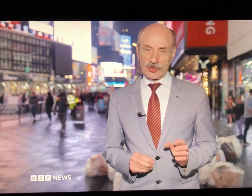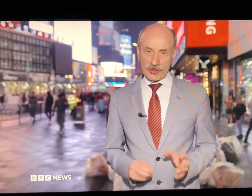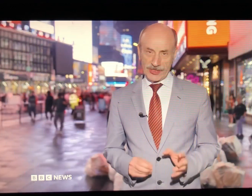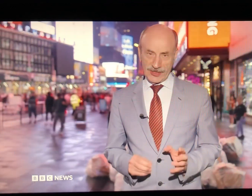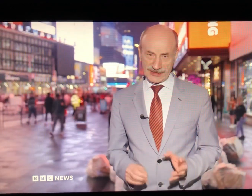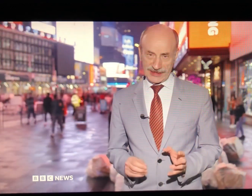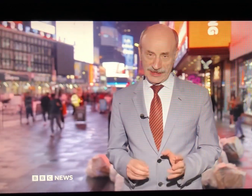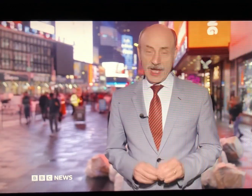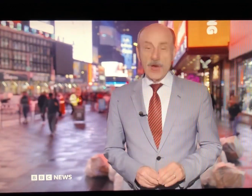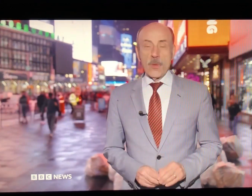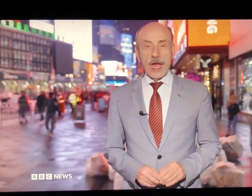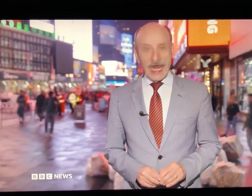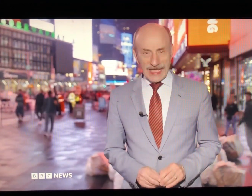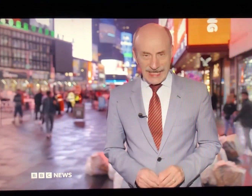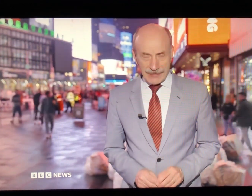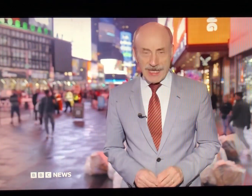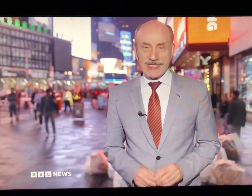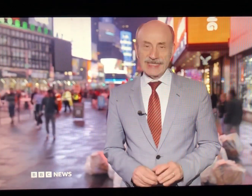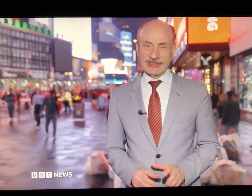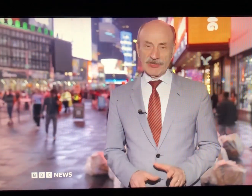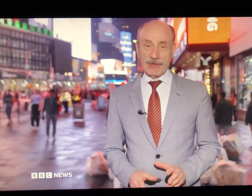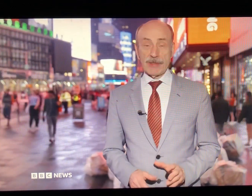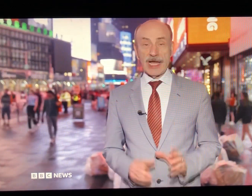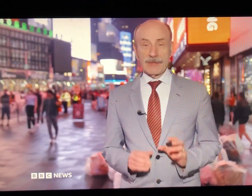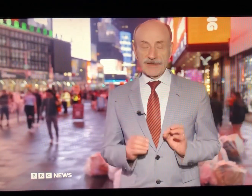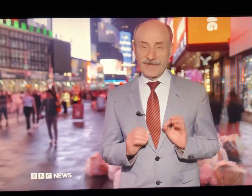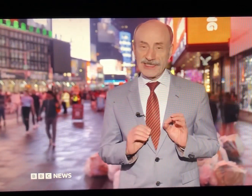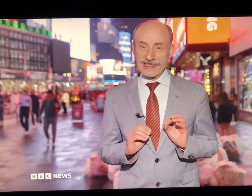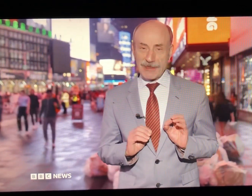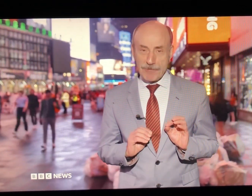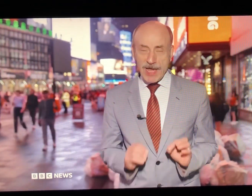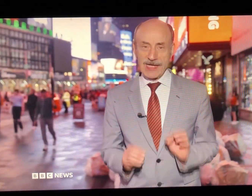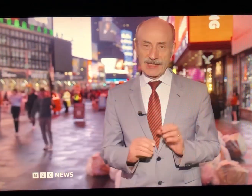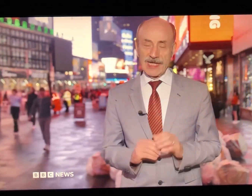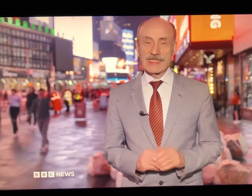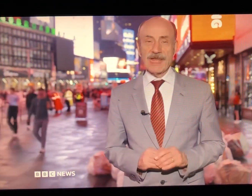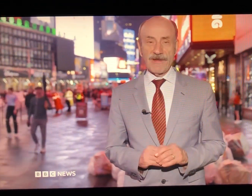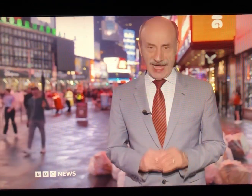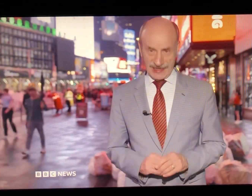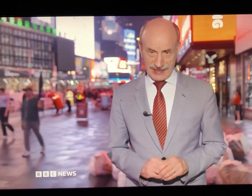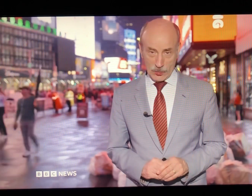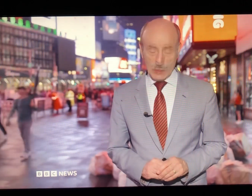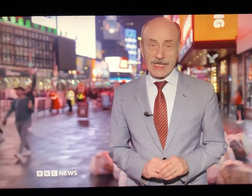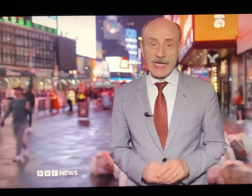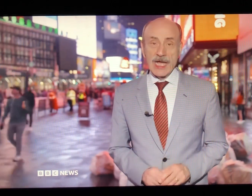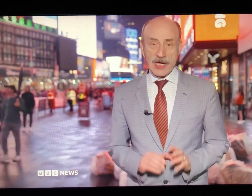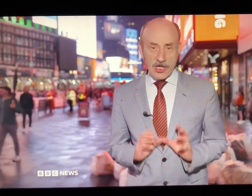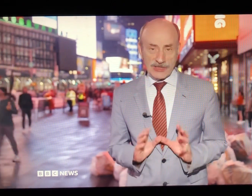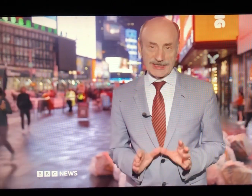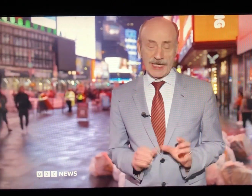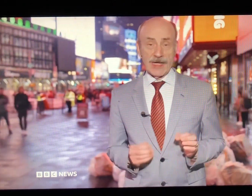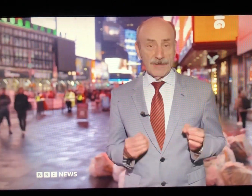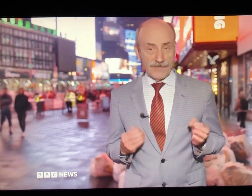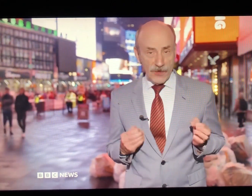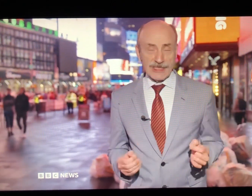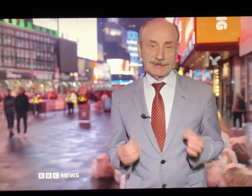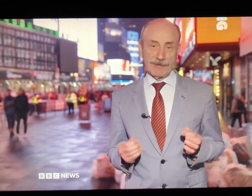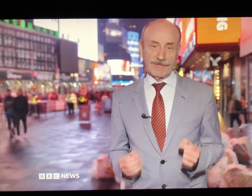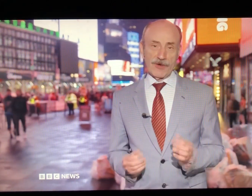Troy Kotsur? Well, he made history by becoming the first male deaf actor to win an Oscar for his